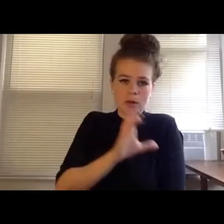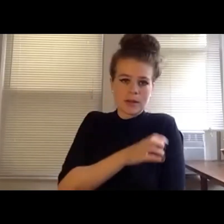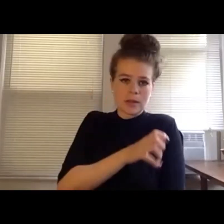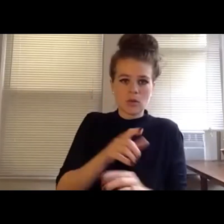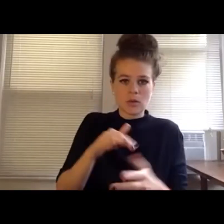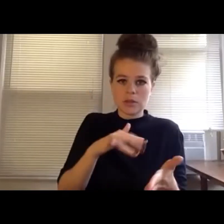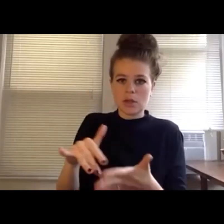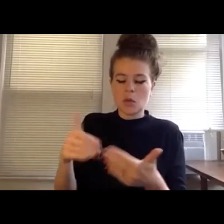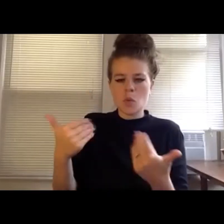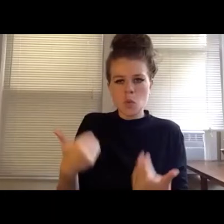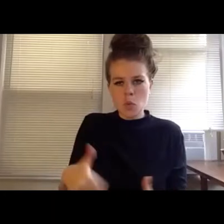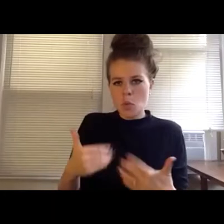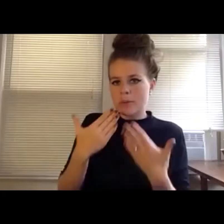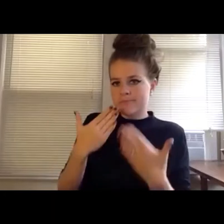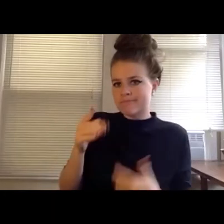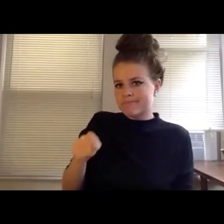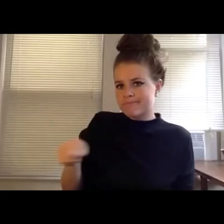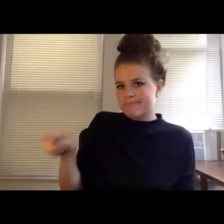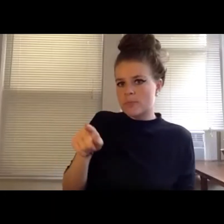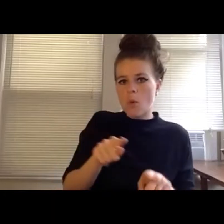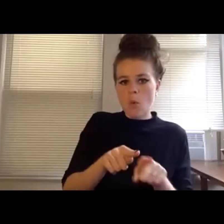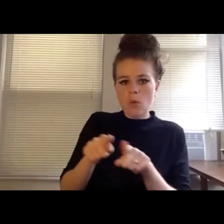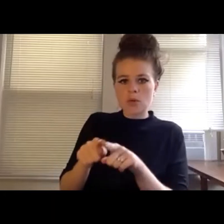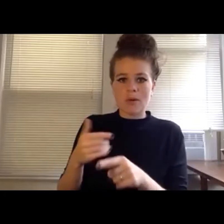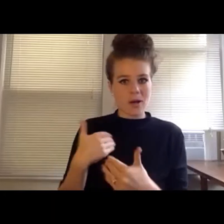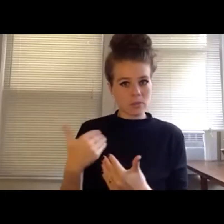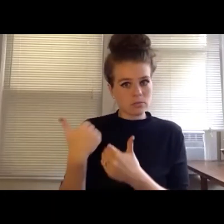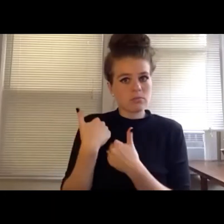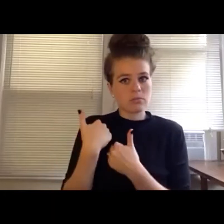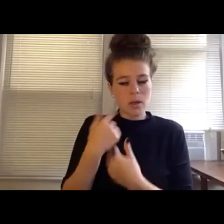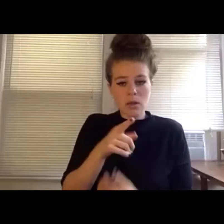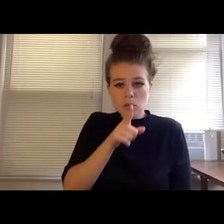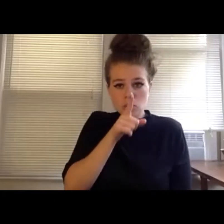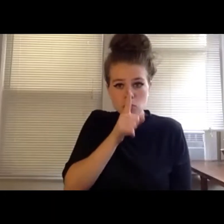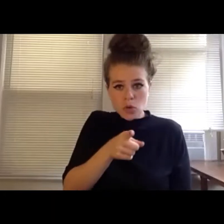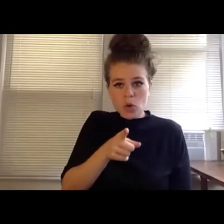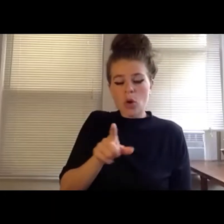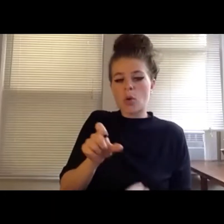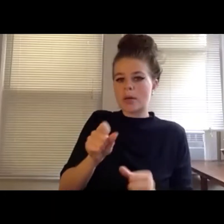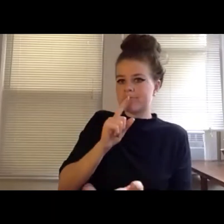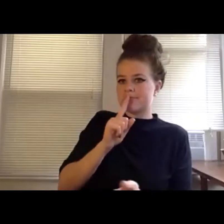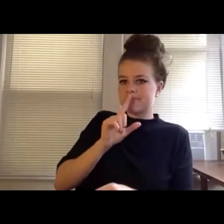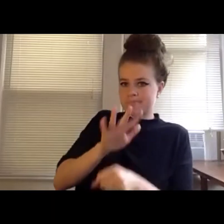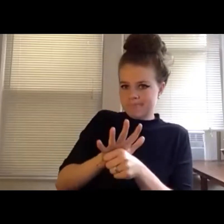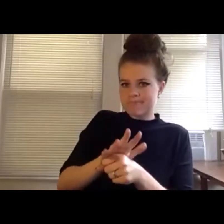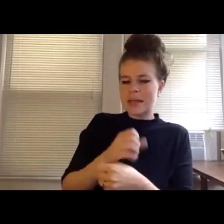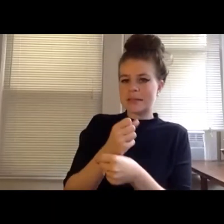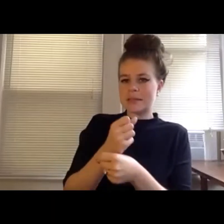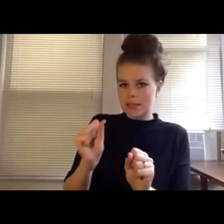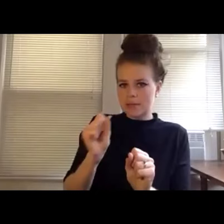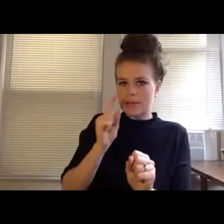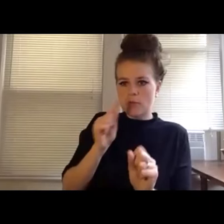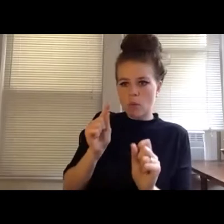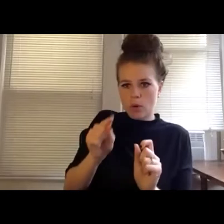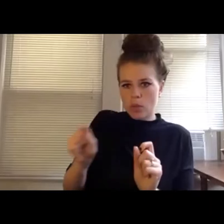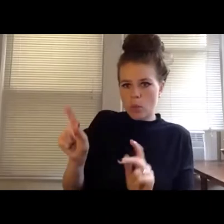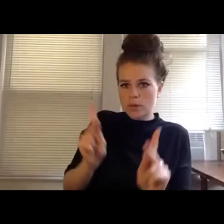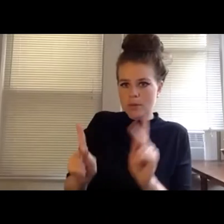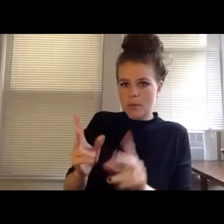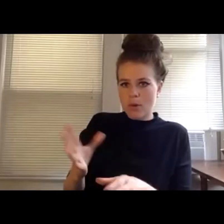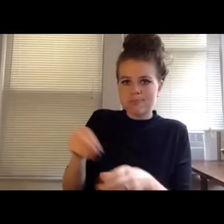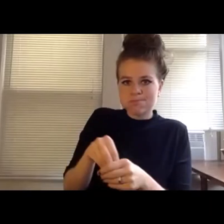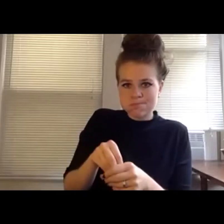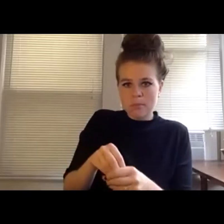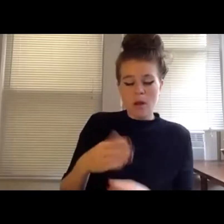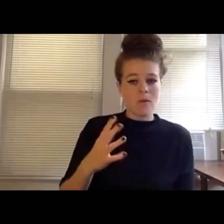We also have the responsibility to make sure that we can guarantee safety for our patients who are